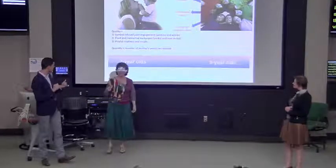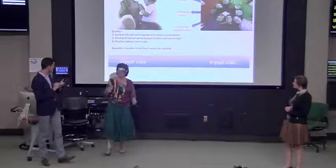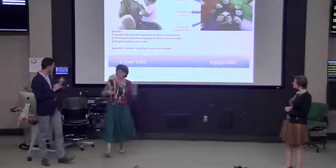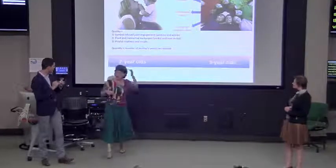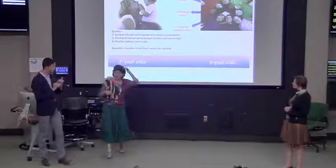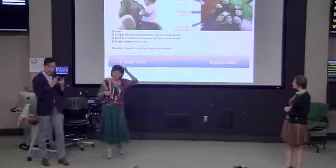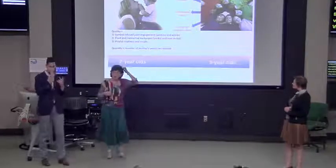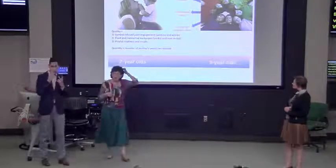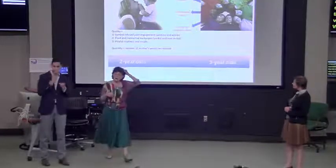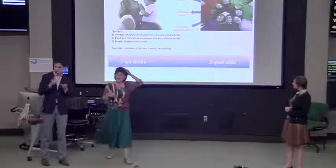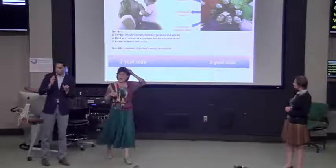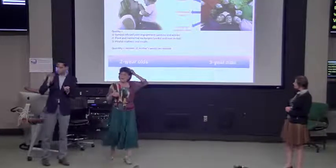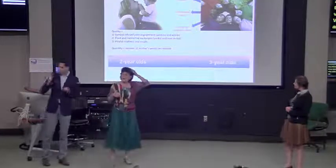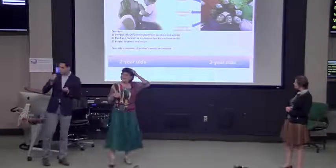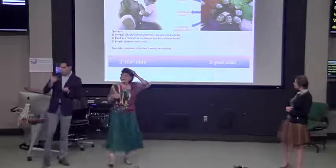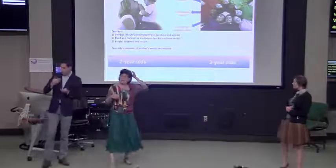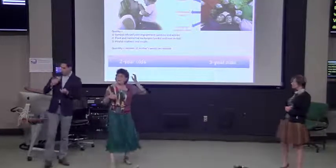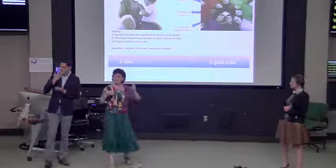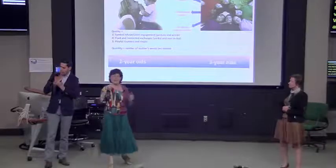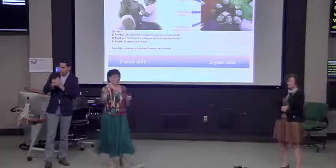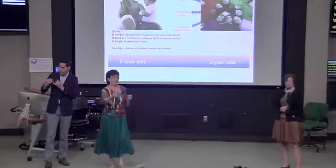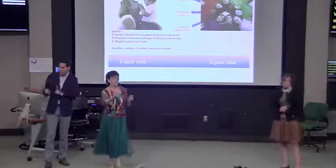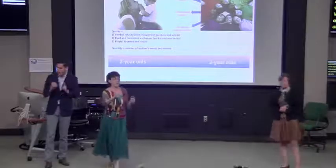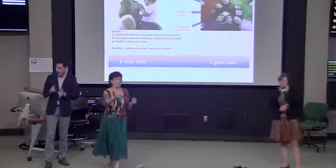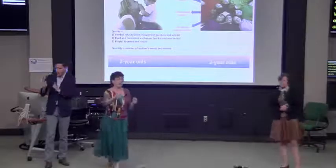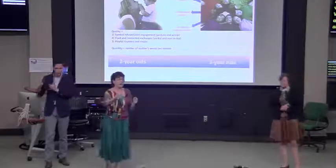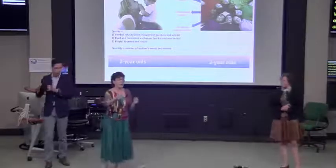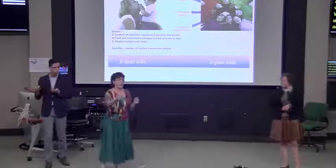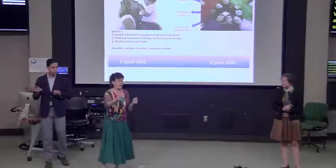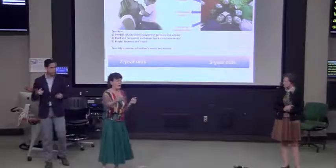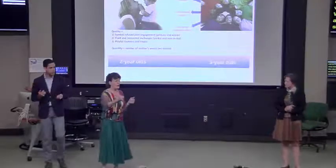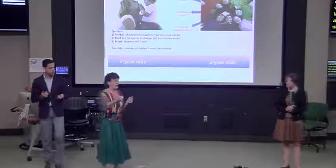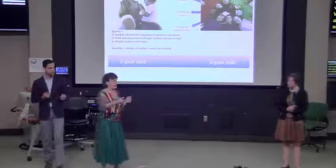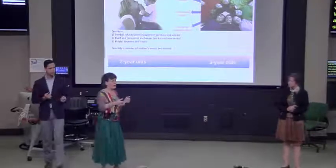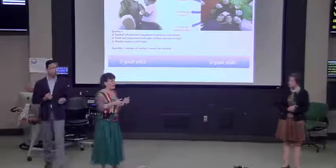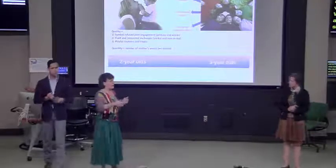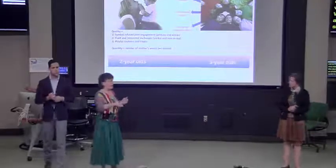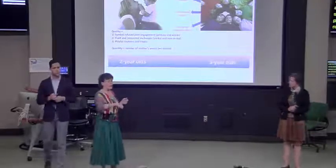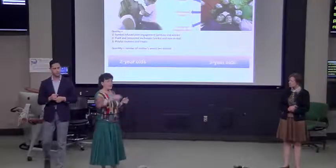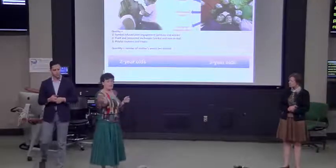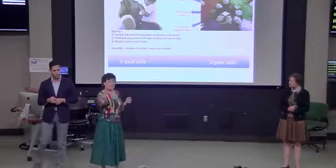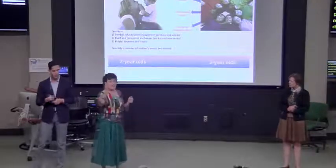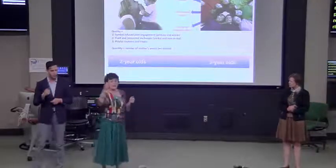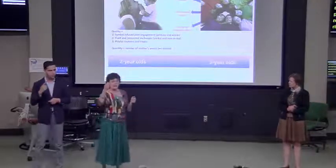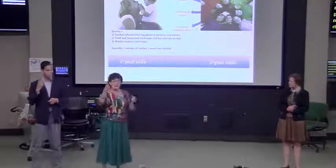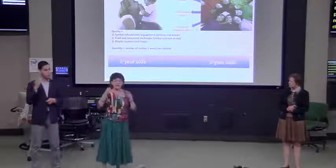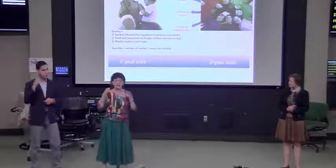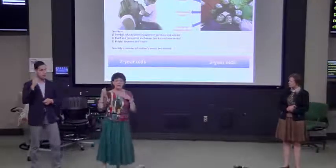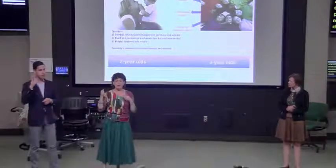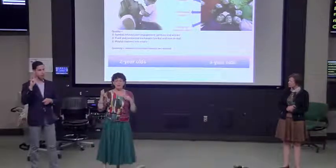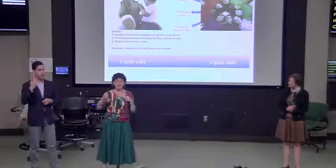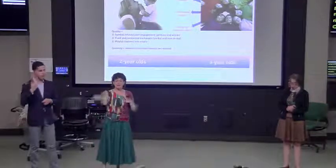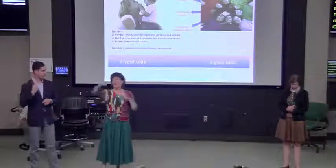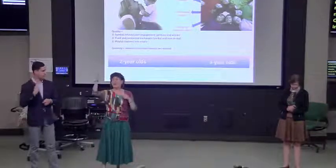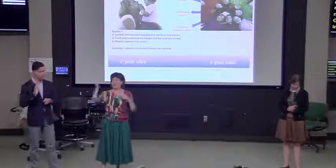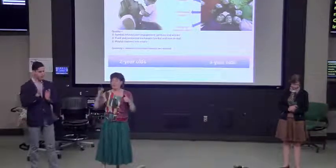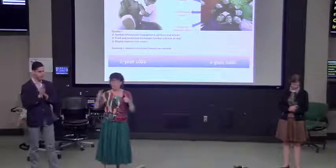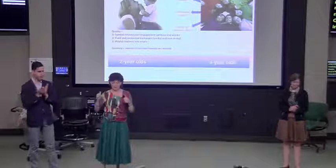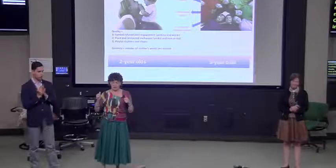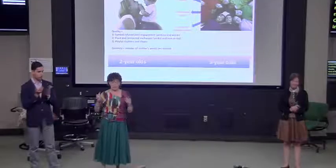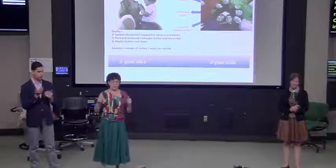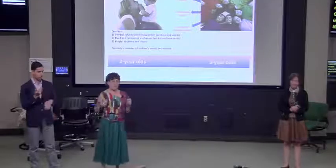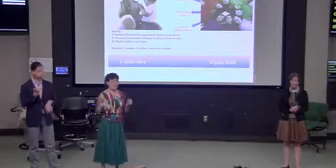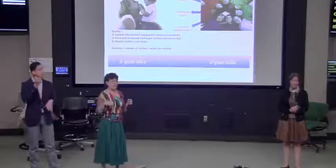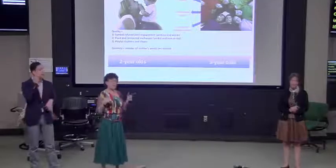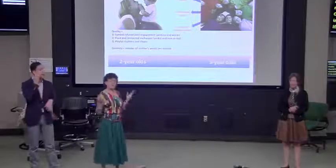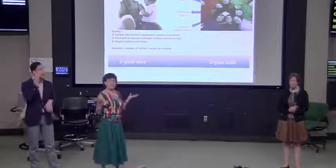and rituals. So one of the bags included a book. So if a kid takes out the book and holds it upside down and